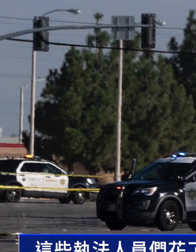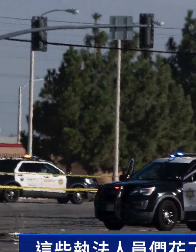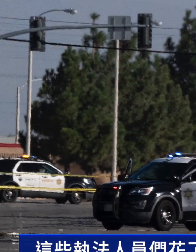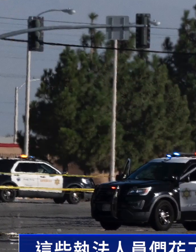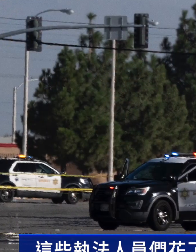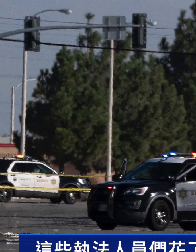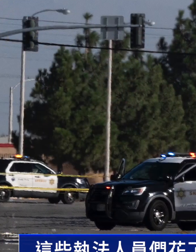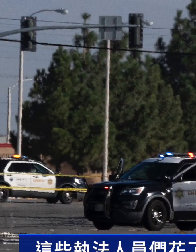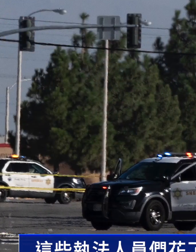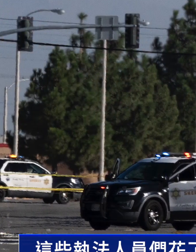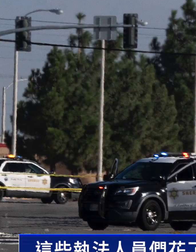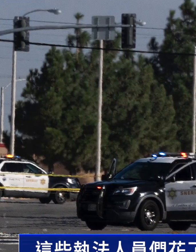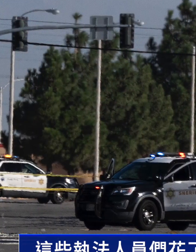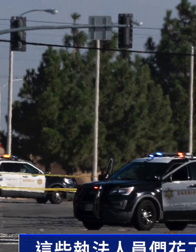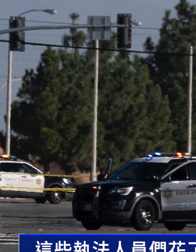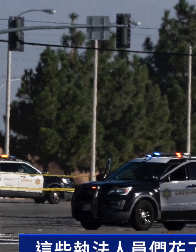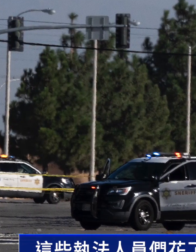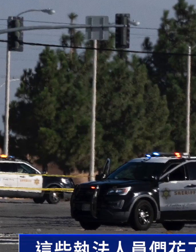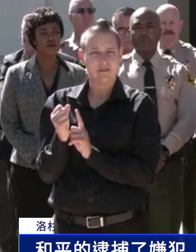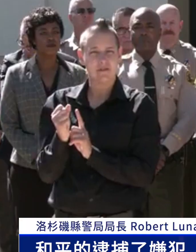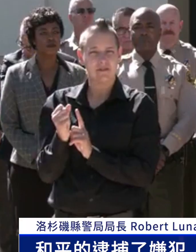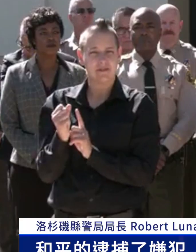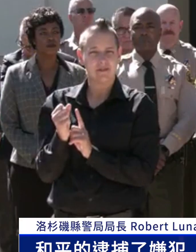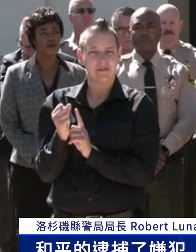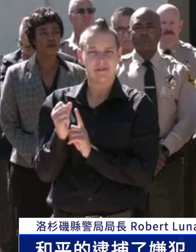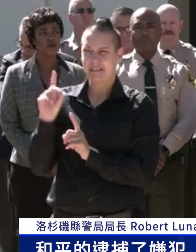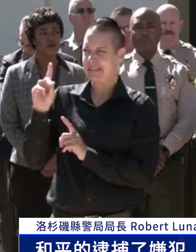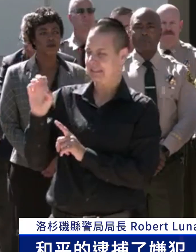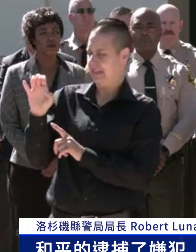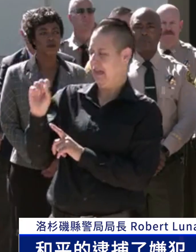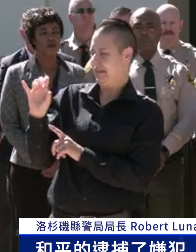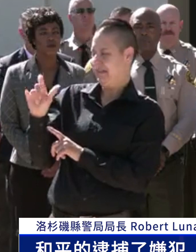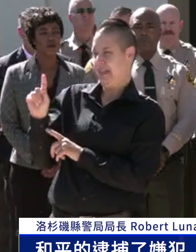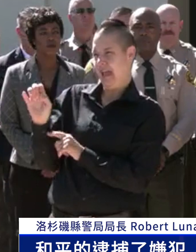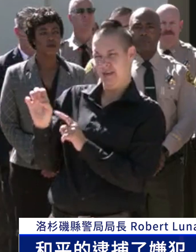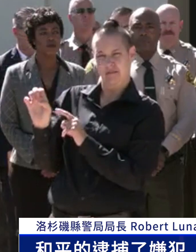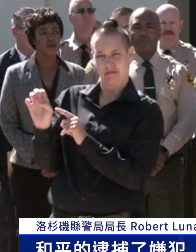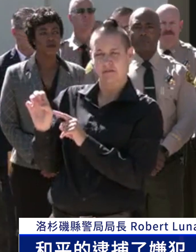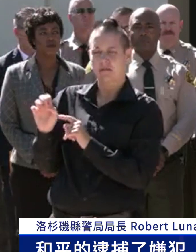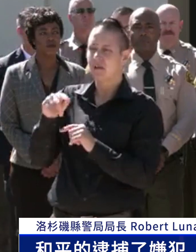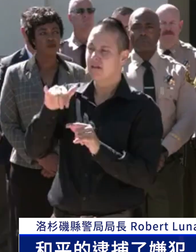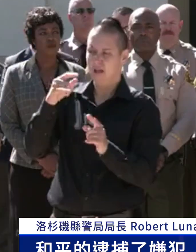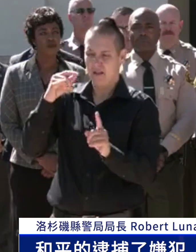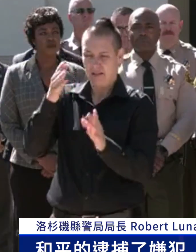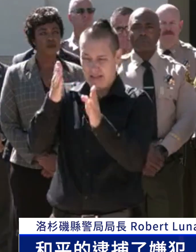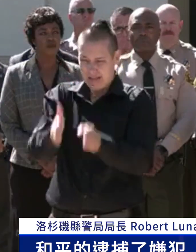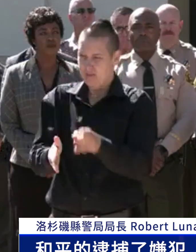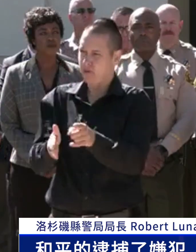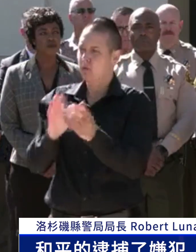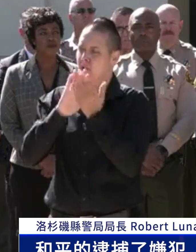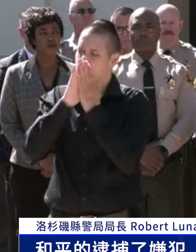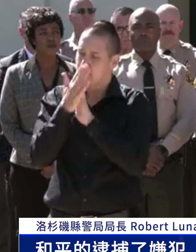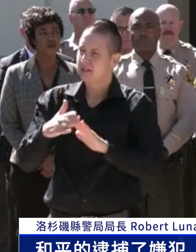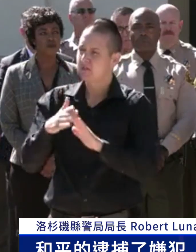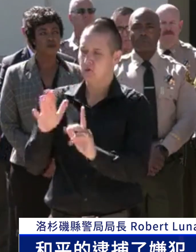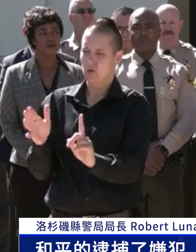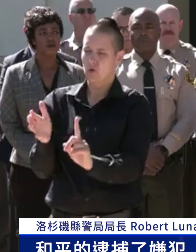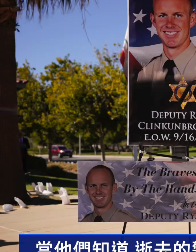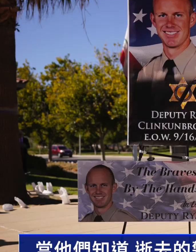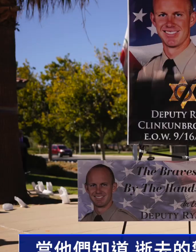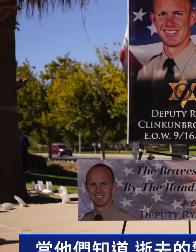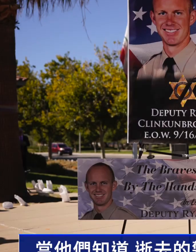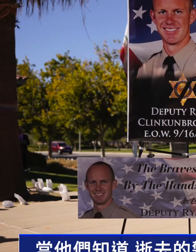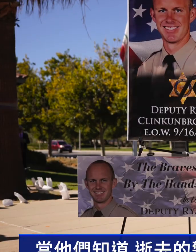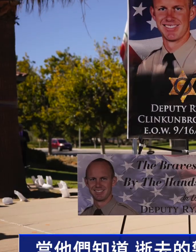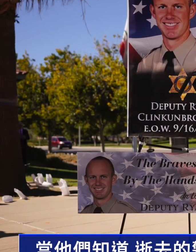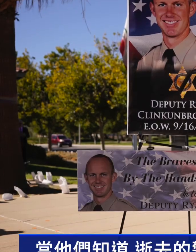the time to try to de-escalate this and take this individual peacefully into custody